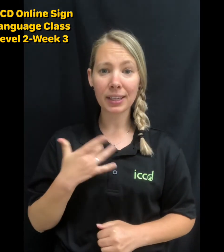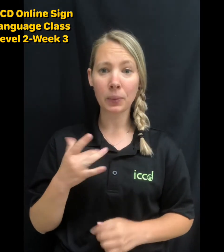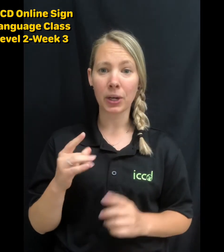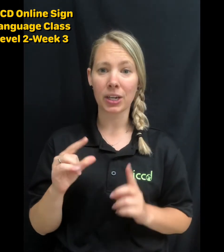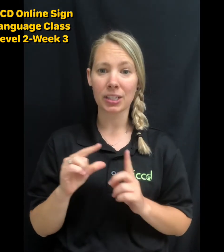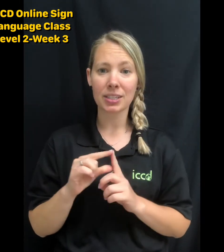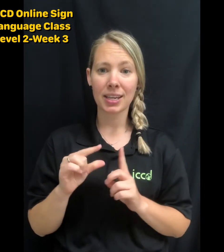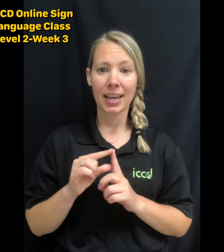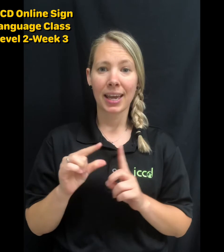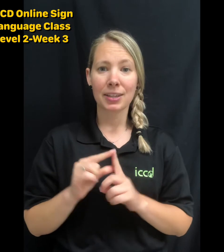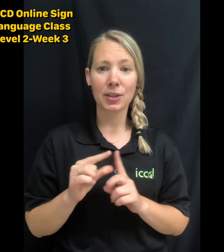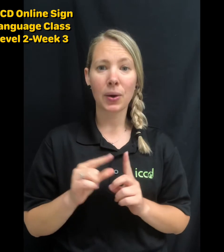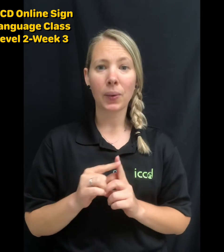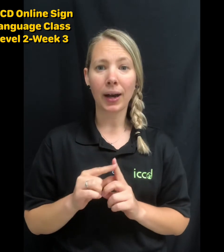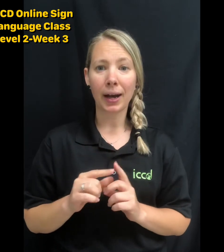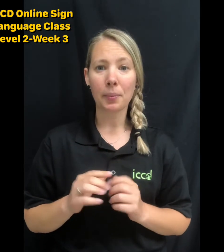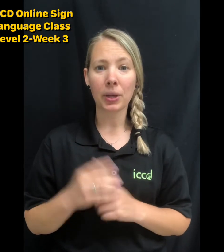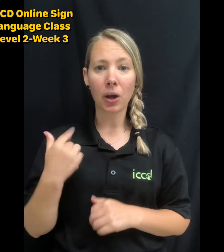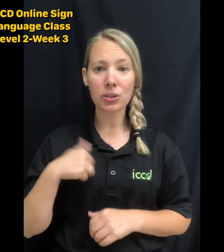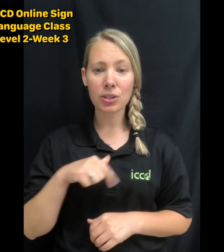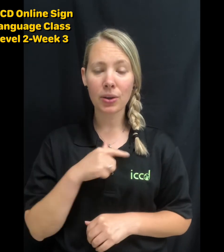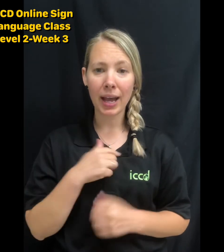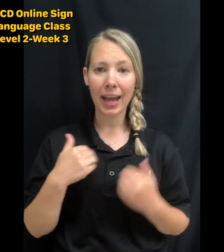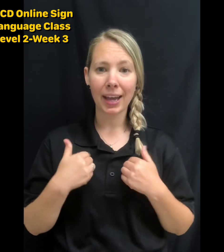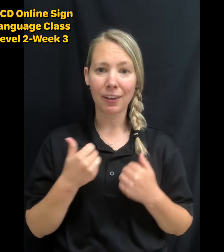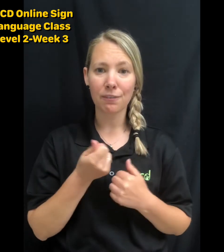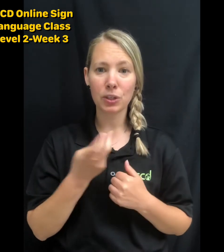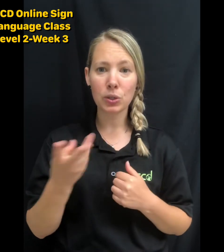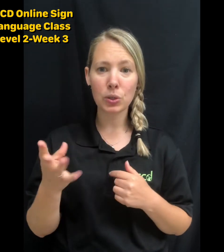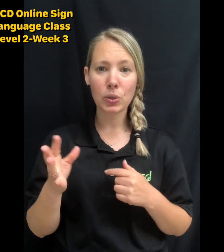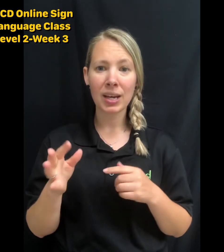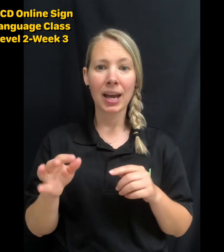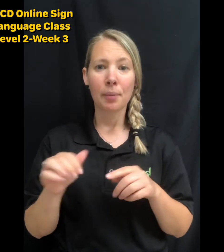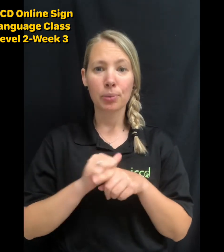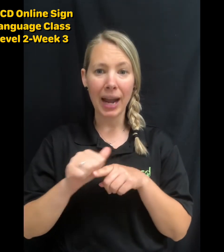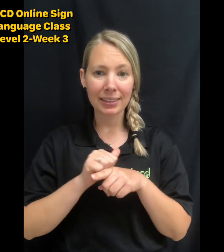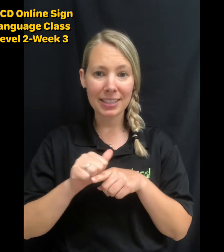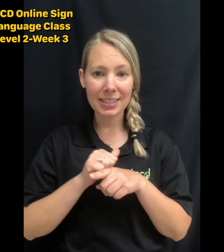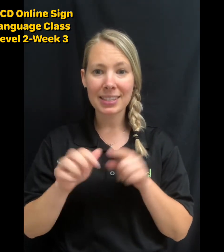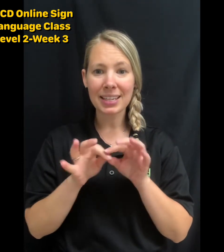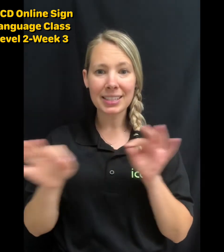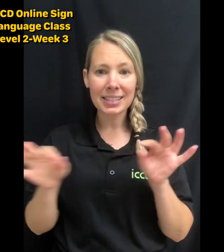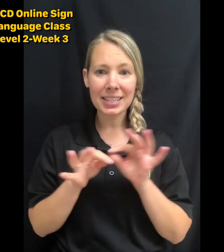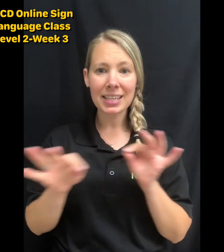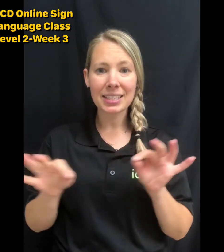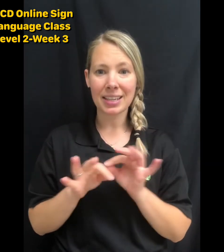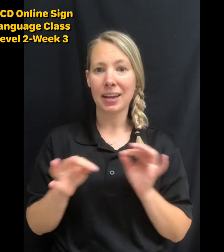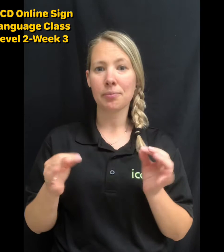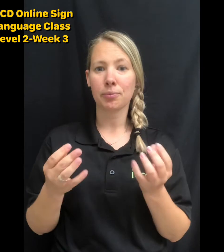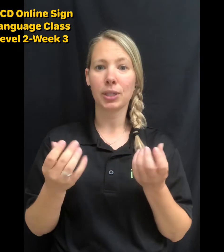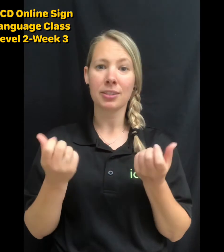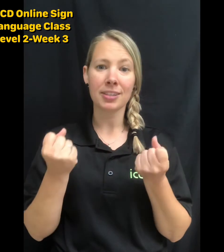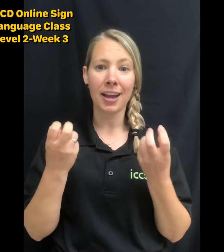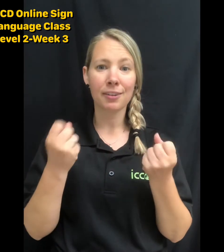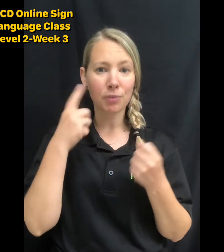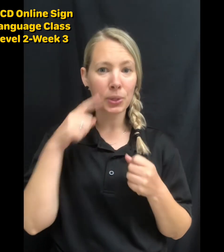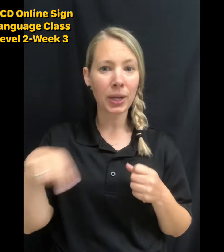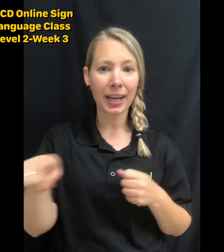words. So we also had a few practice sentences that I'm going to sign for you guys